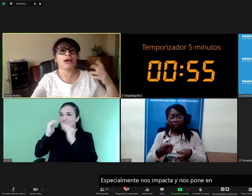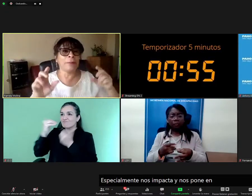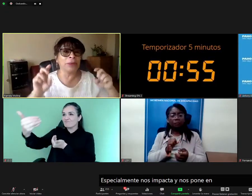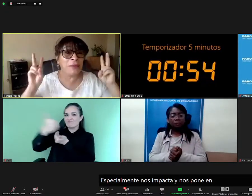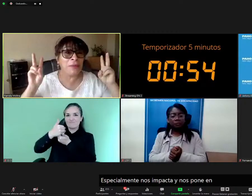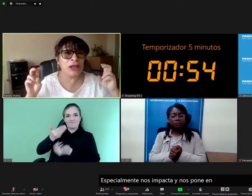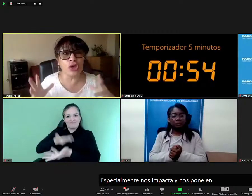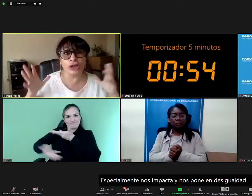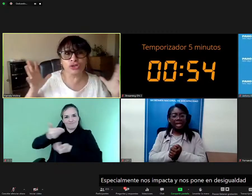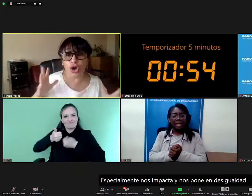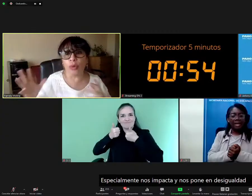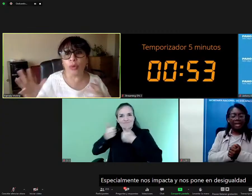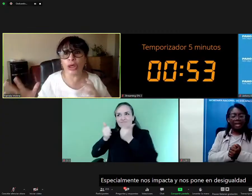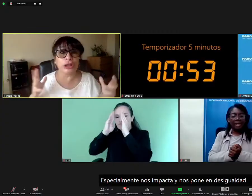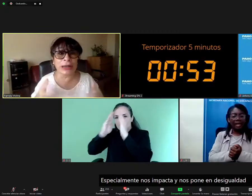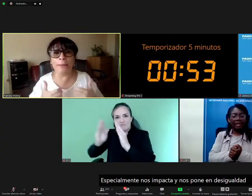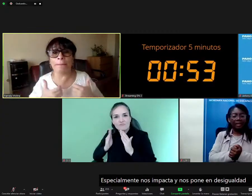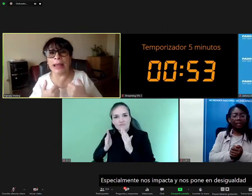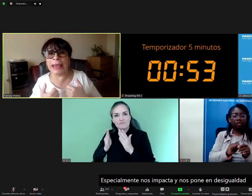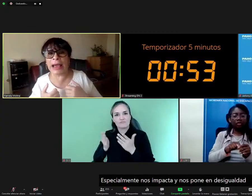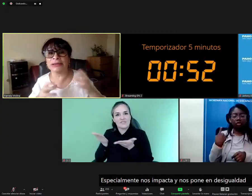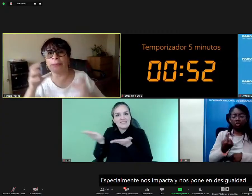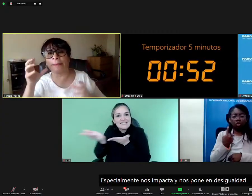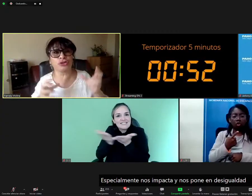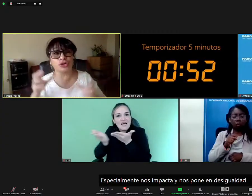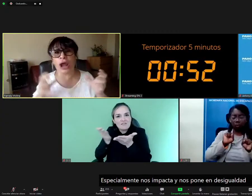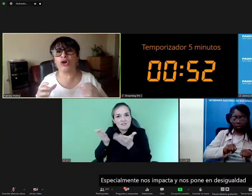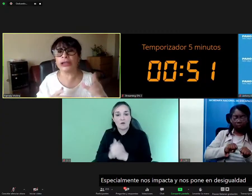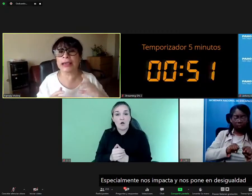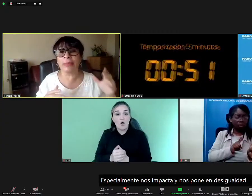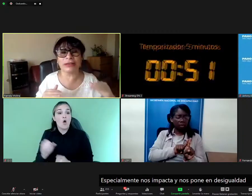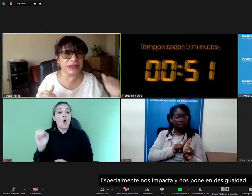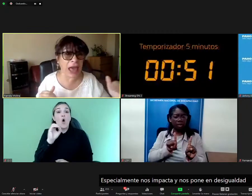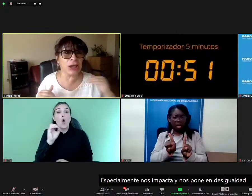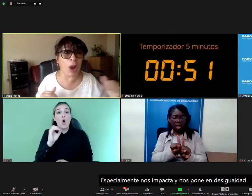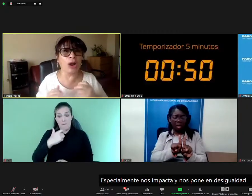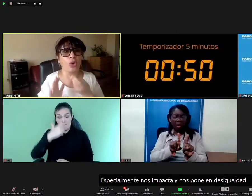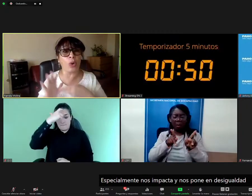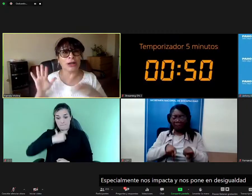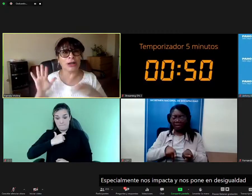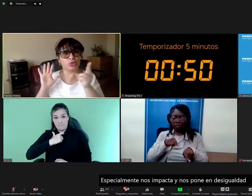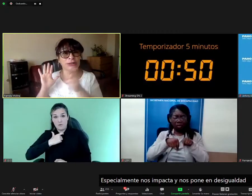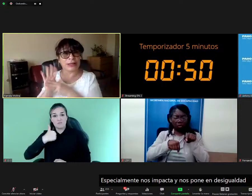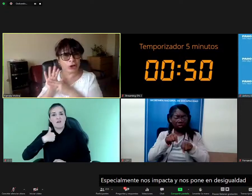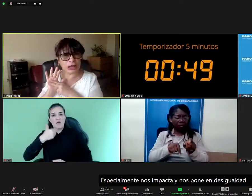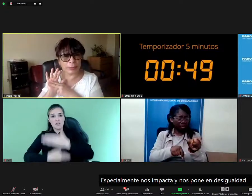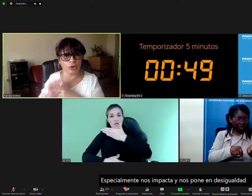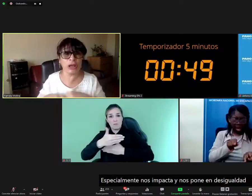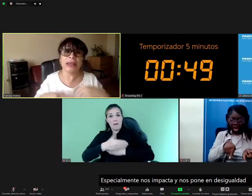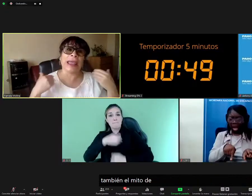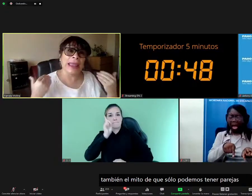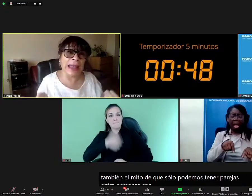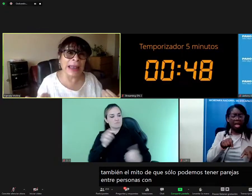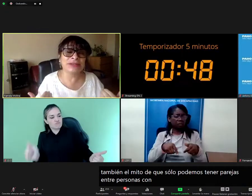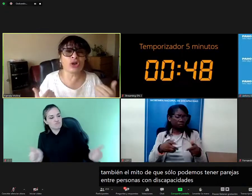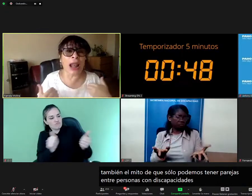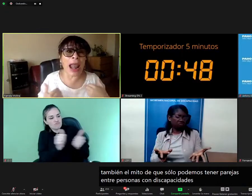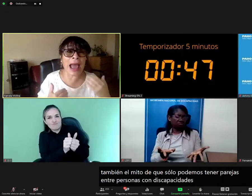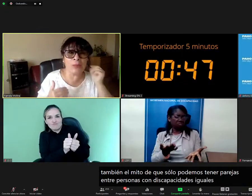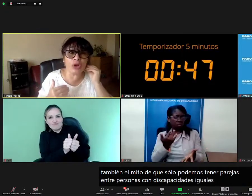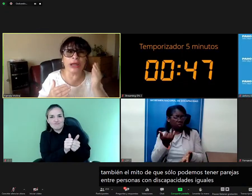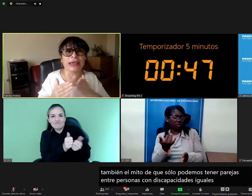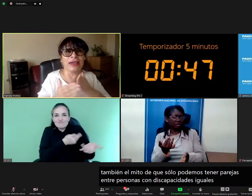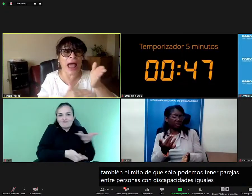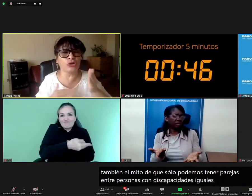not able to access health services also the myth that we can only have a partner with a per that is also a